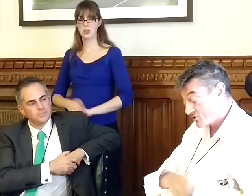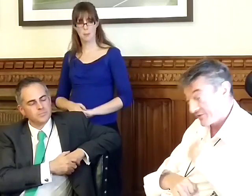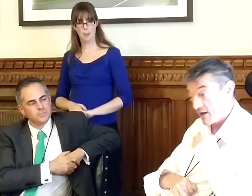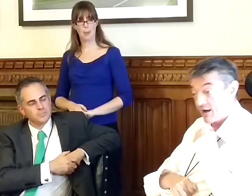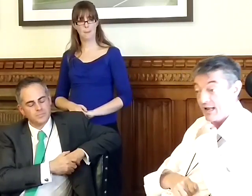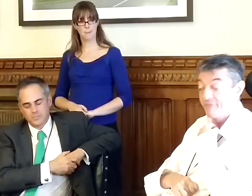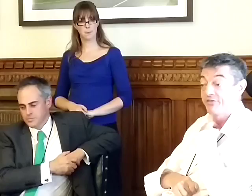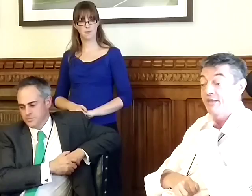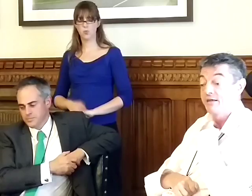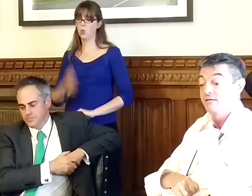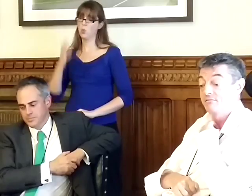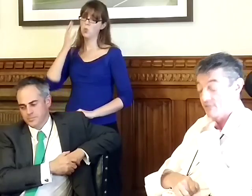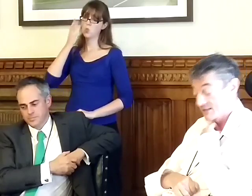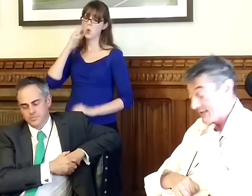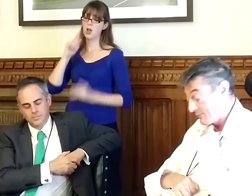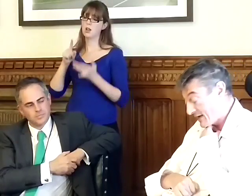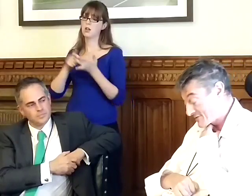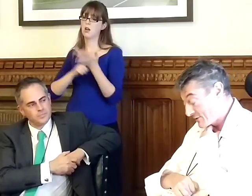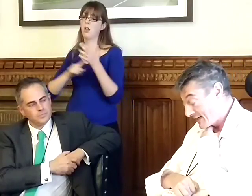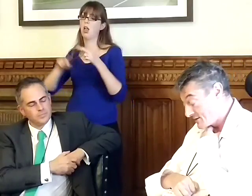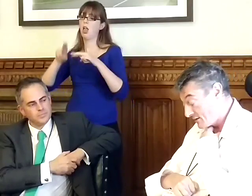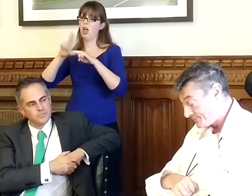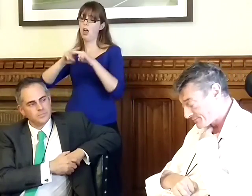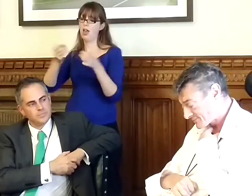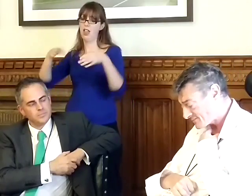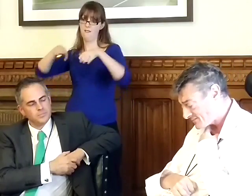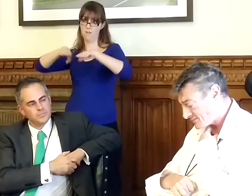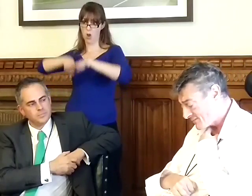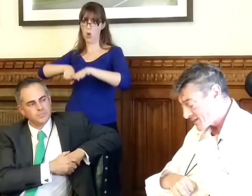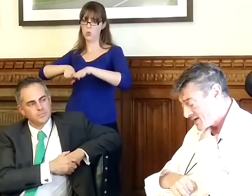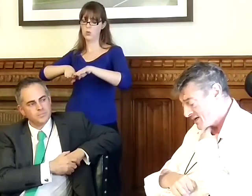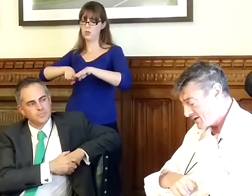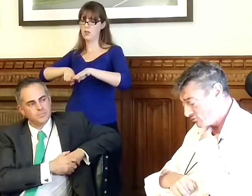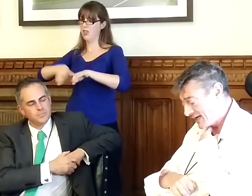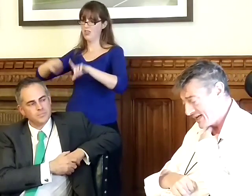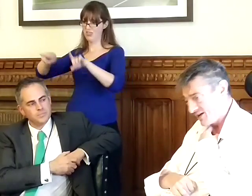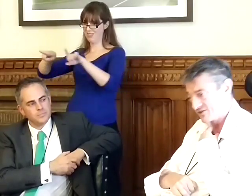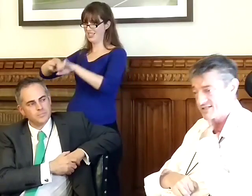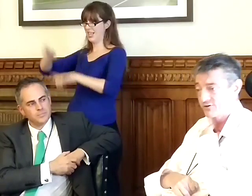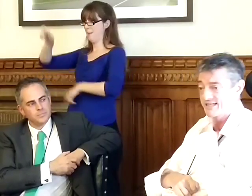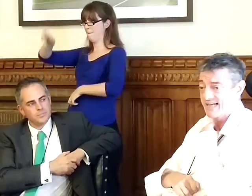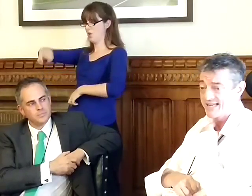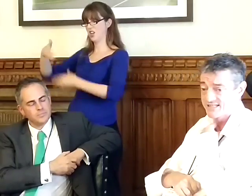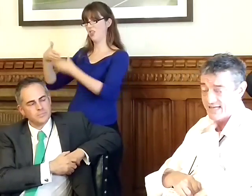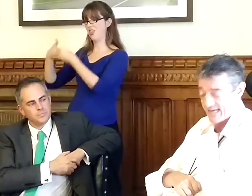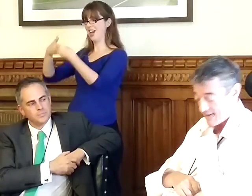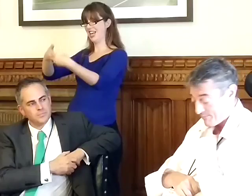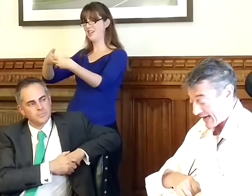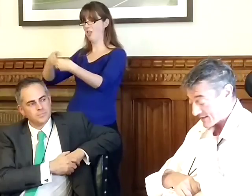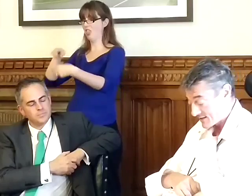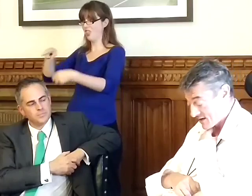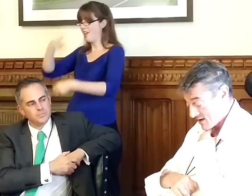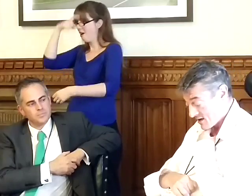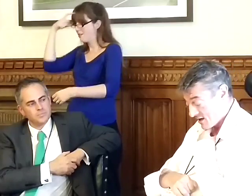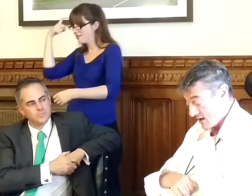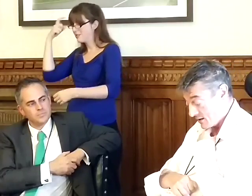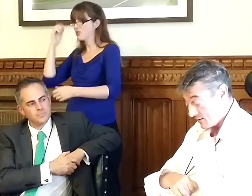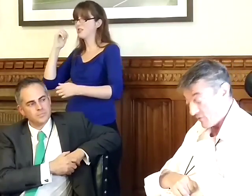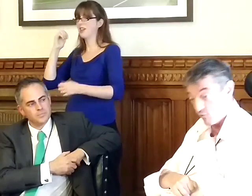So with the closure of the ILF, the same council leader, who really understood the day-to-day